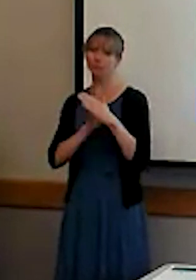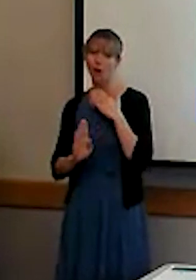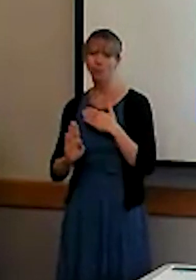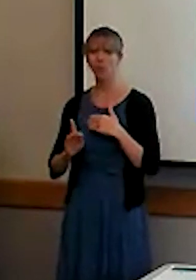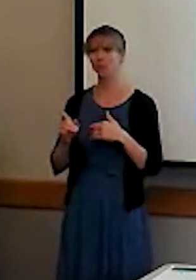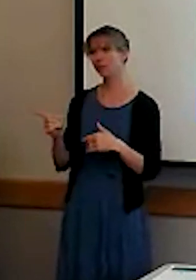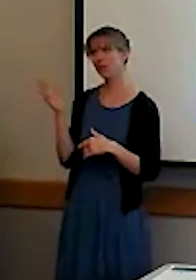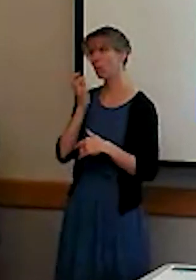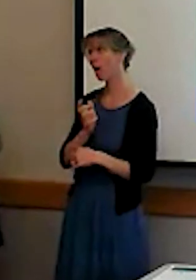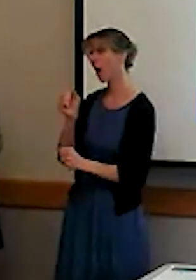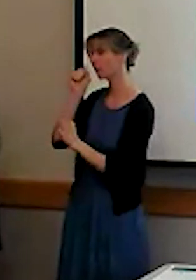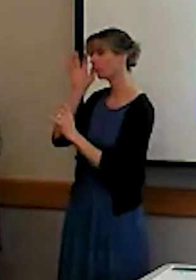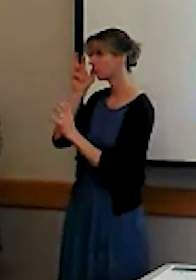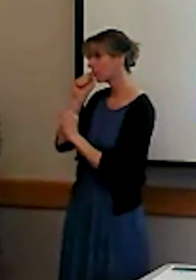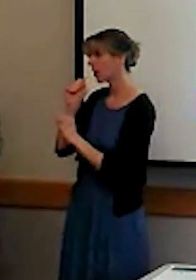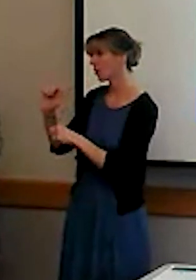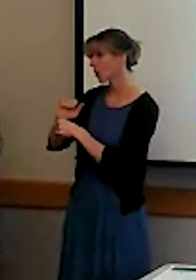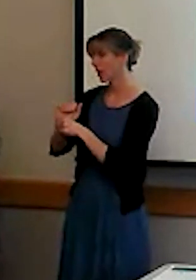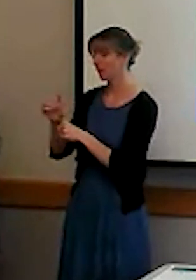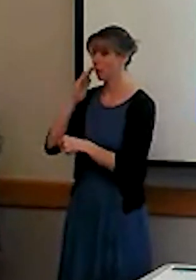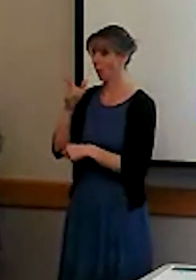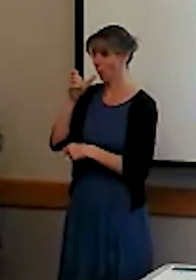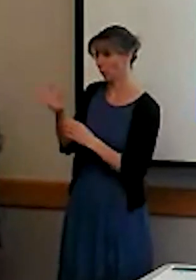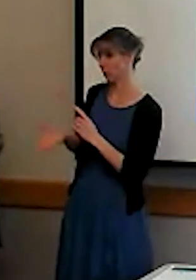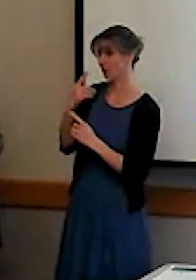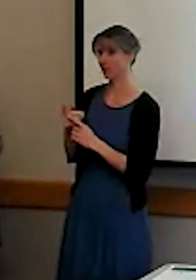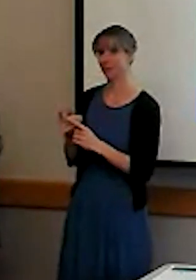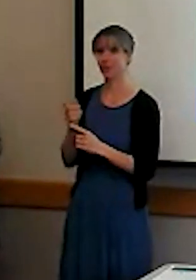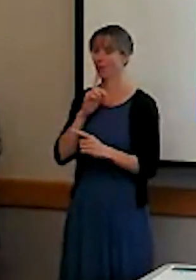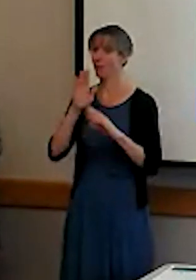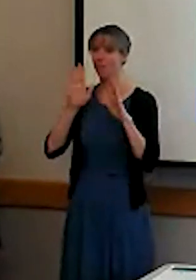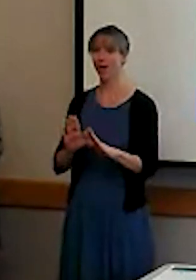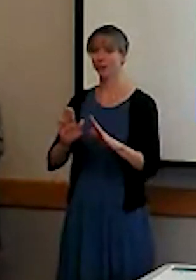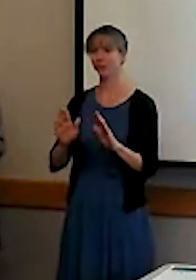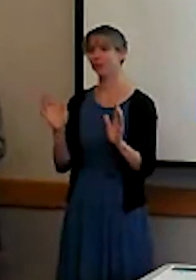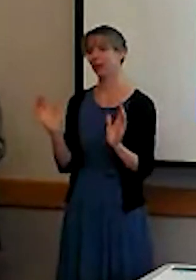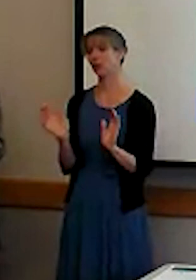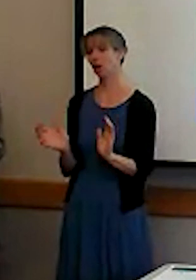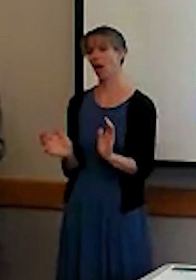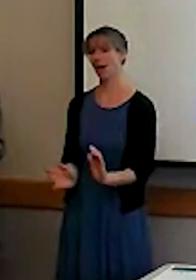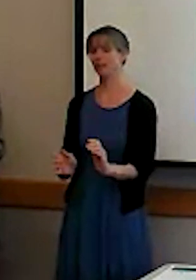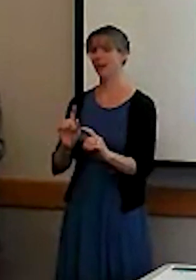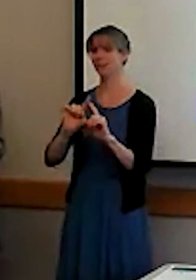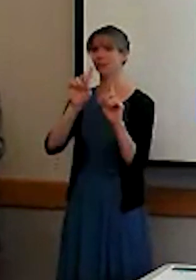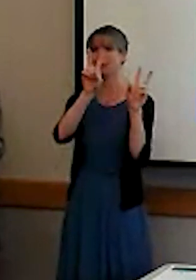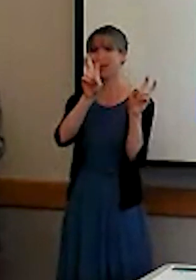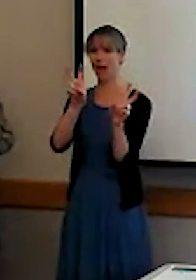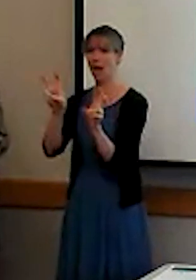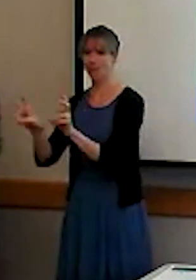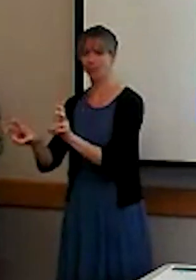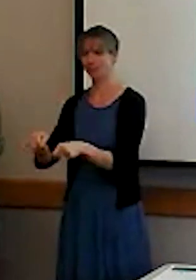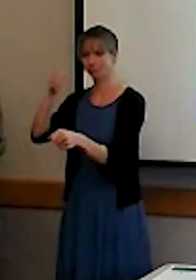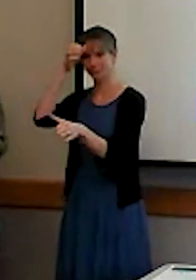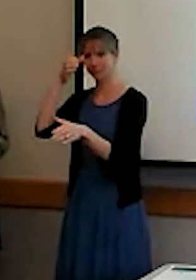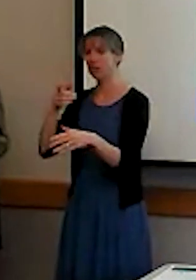done so many things, but if you ever get to know her, you'll have a joyful series of conversations on hundreds of topics.